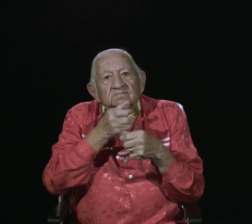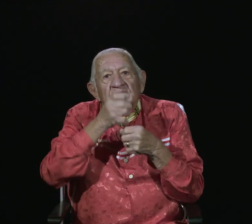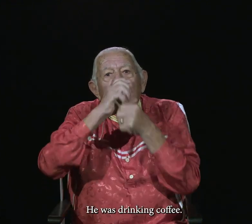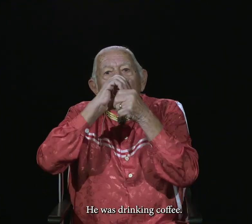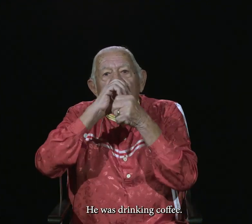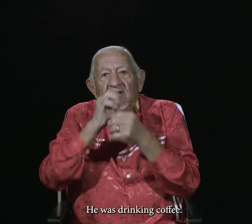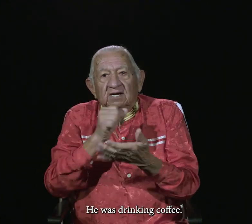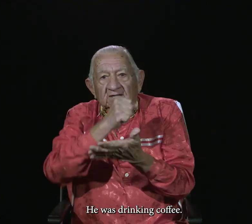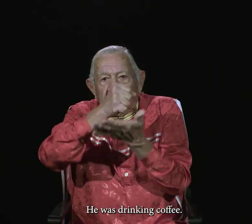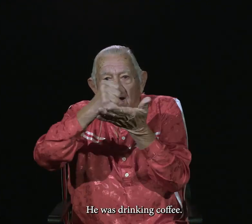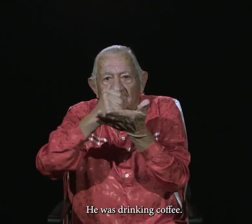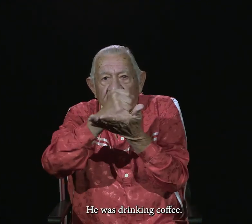He was drinking coffee.